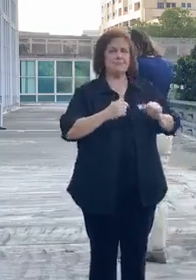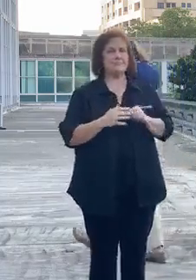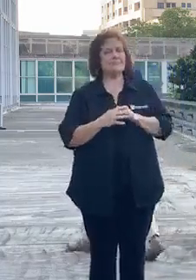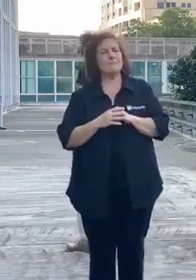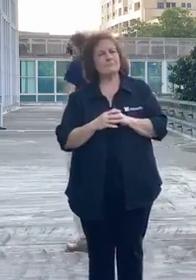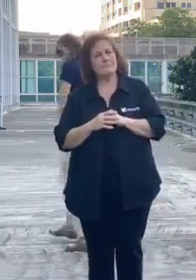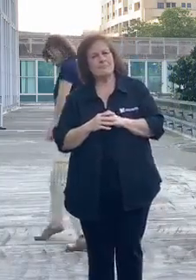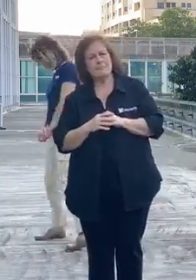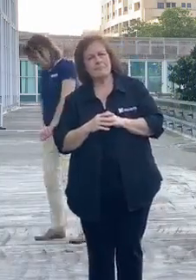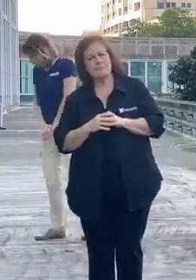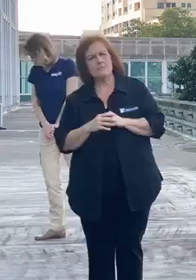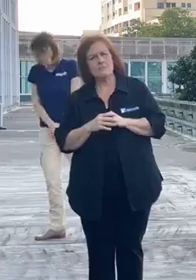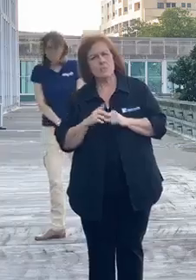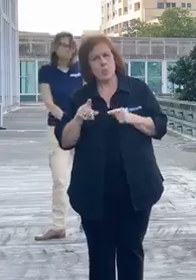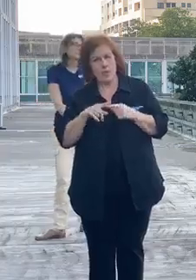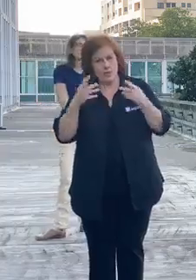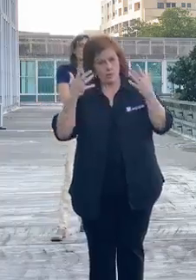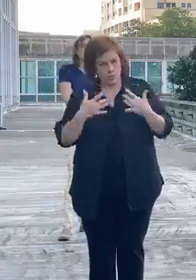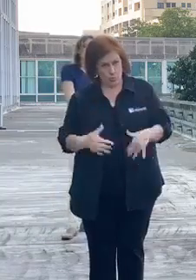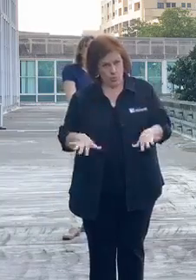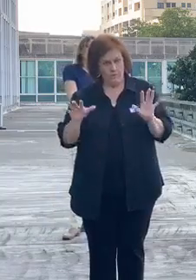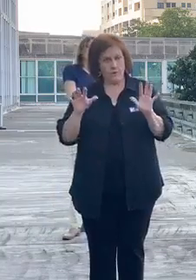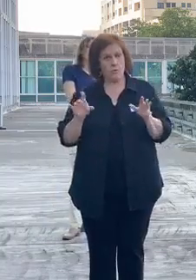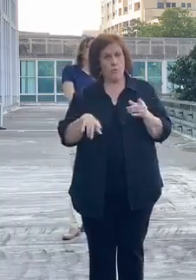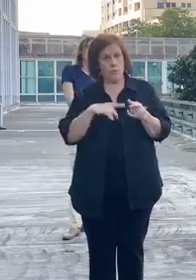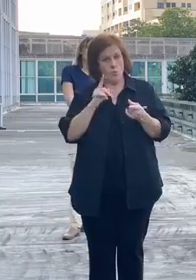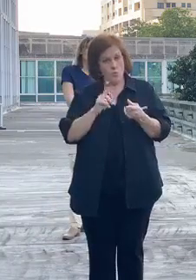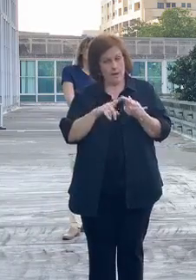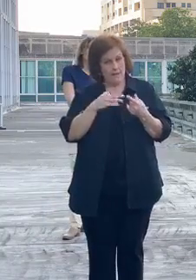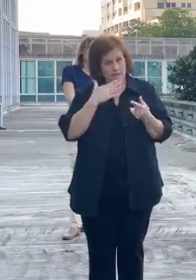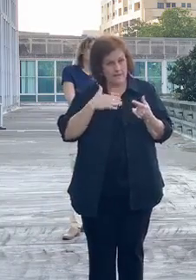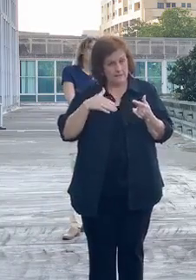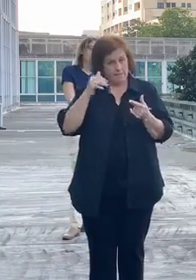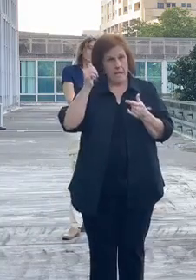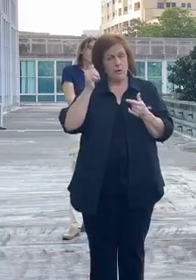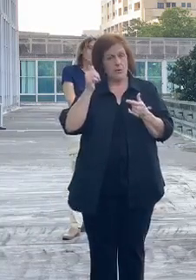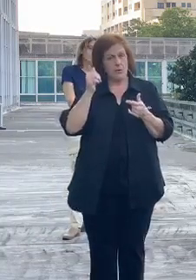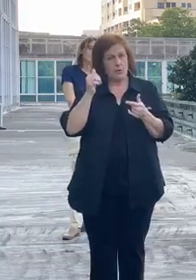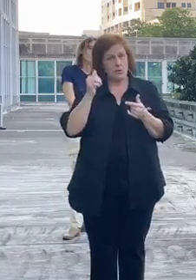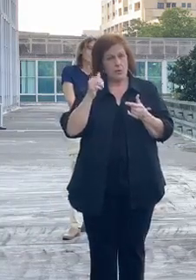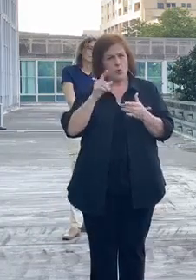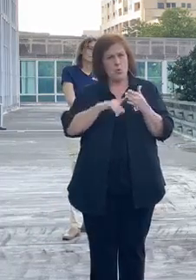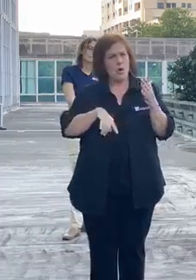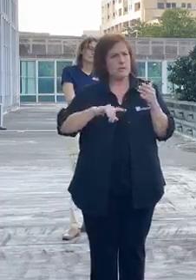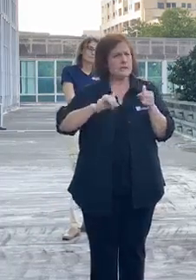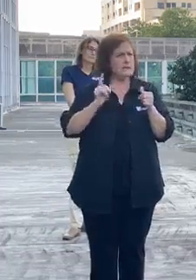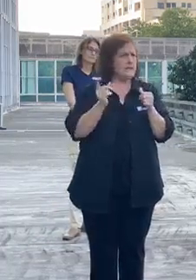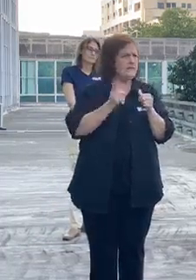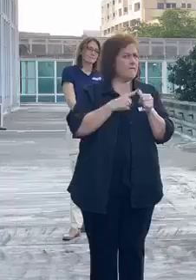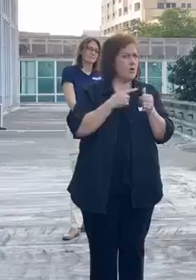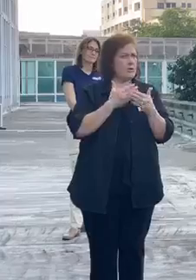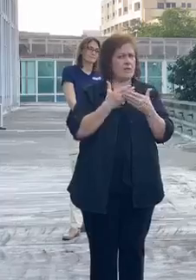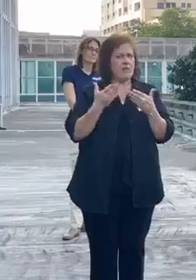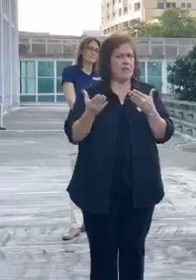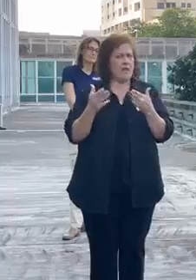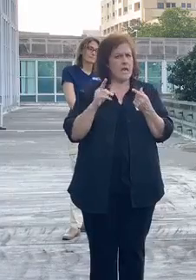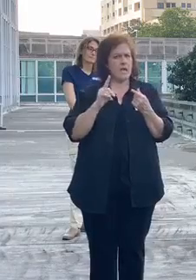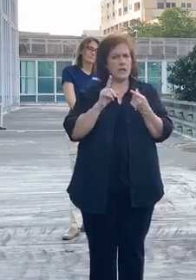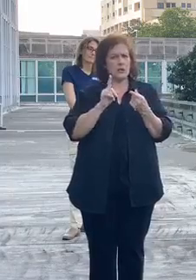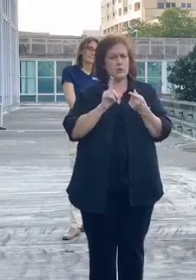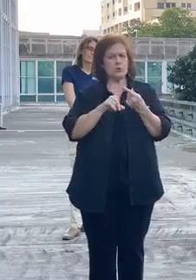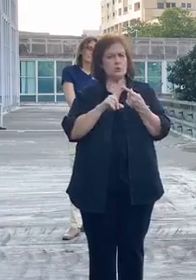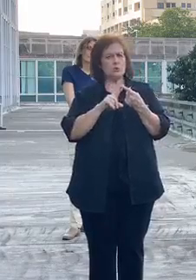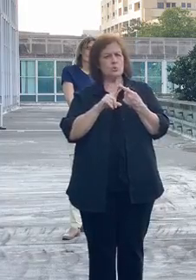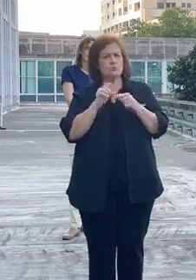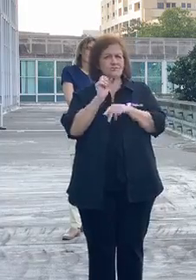Last one. Once this pandemic is over, or at least gets better enough for the city to start functioning again, what's the first step in attacking the $150 million